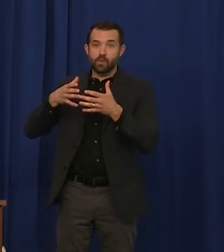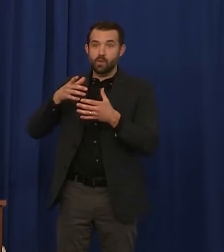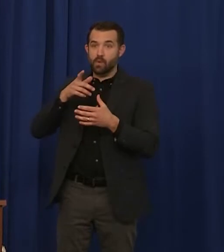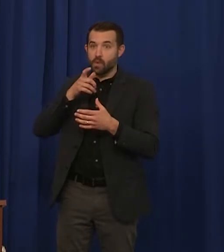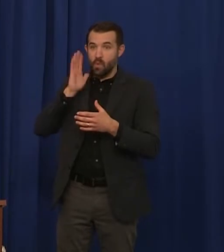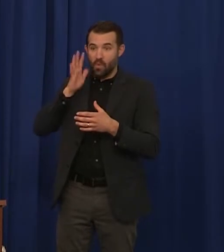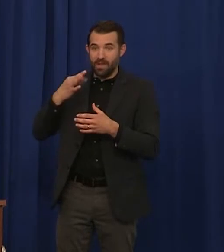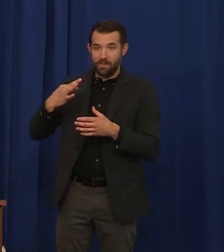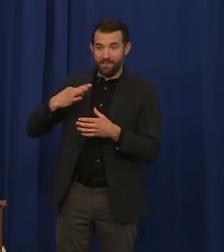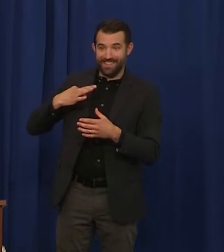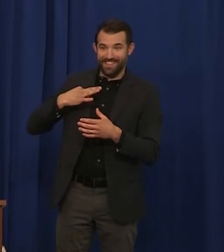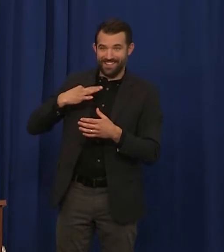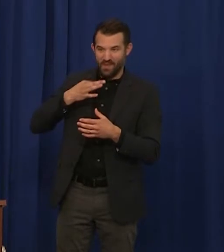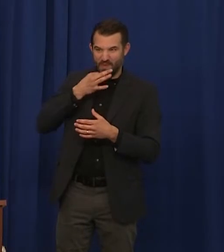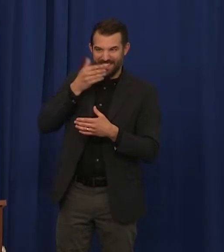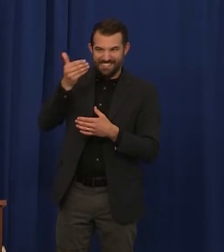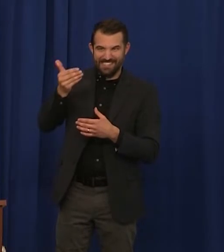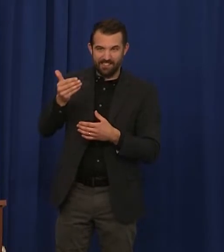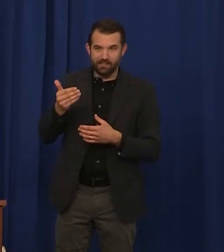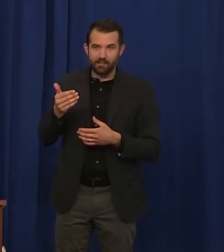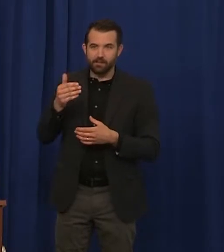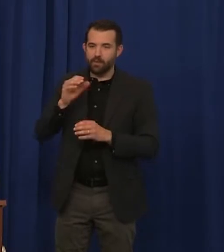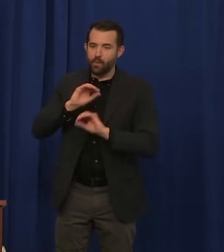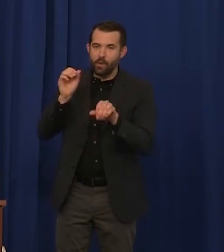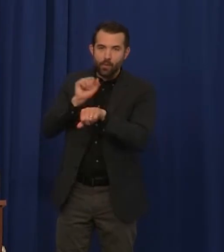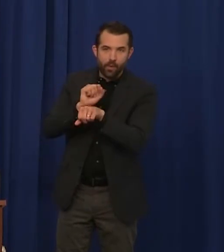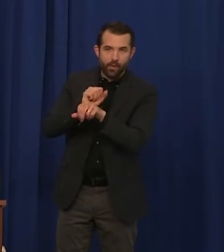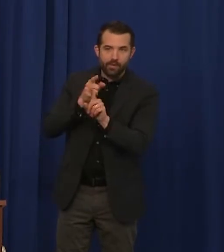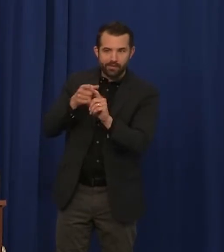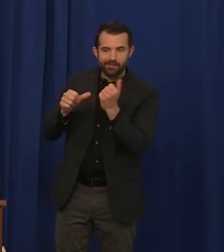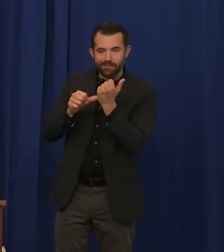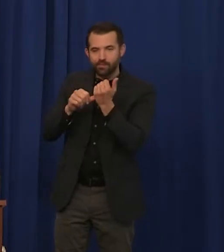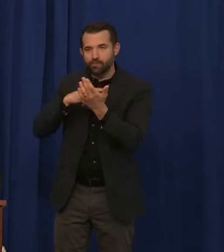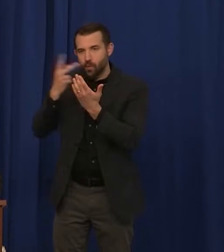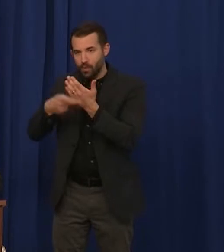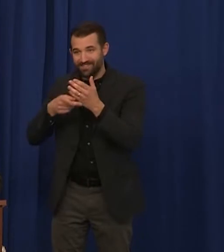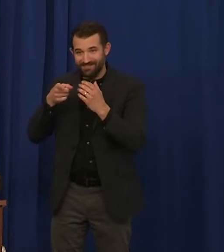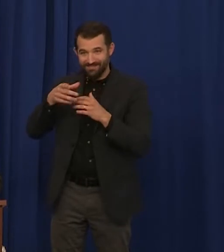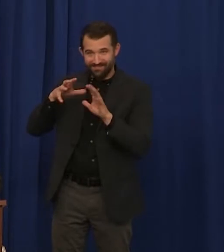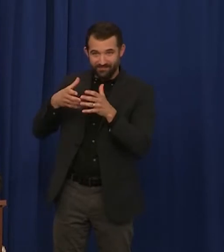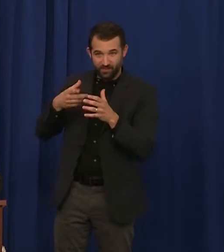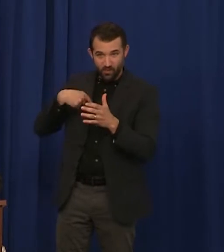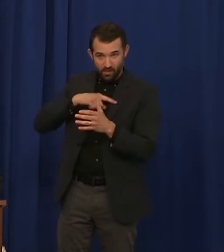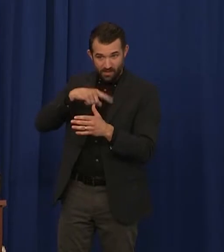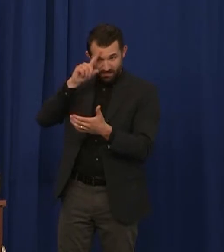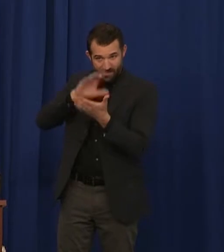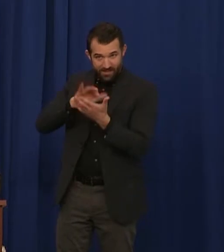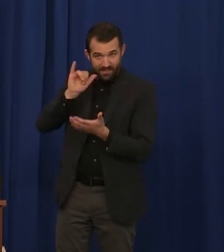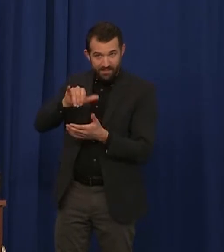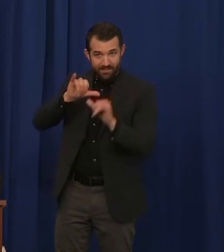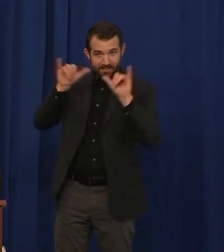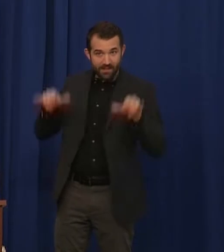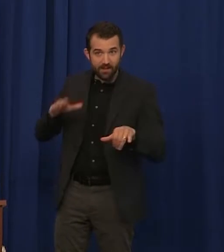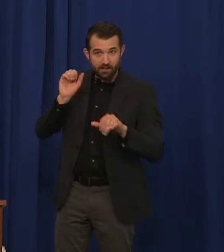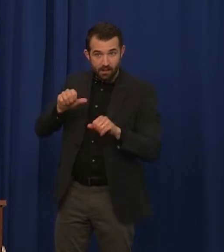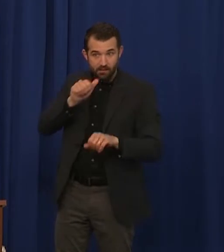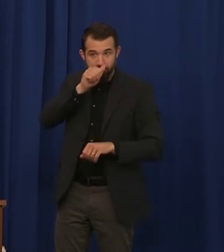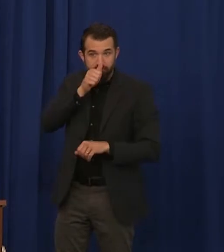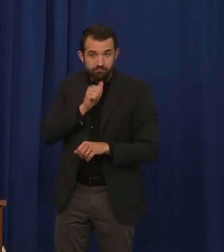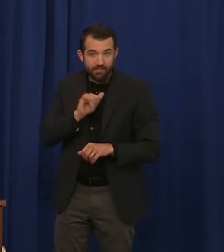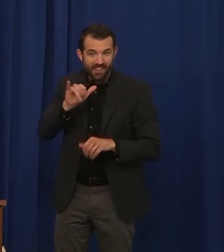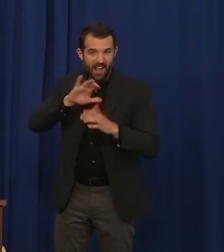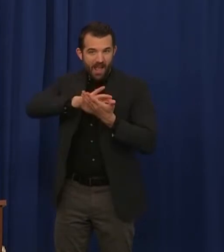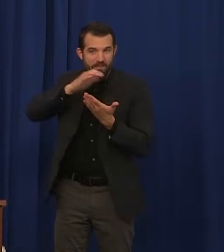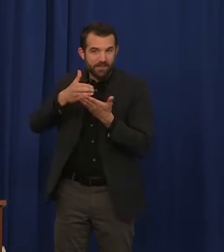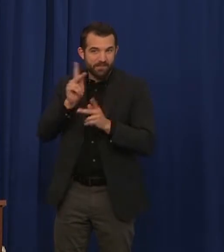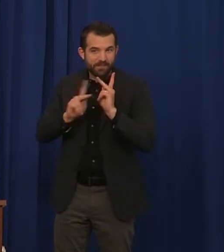pandemic unemployment assistance program, do we believe that the system can handle all of this? I really appreciate the question. Let